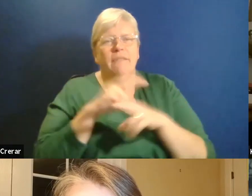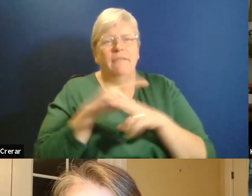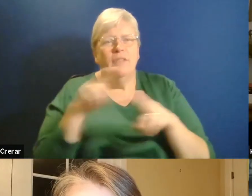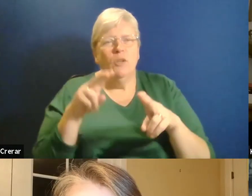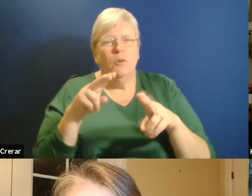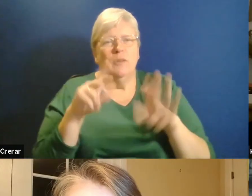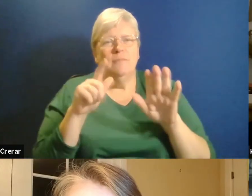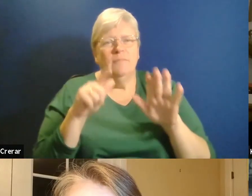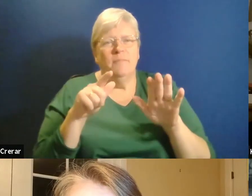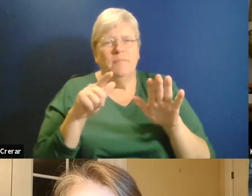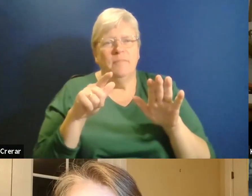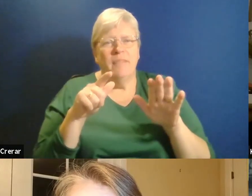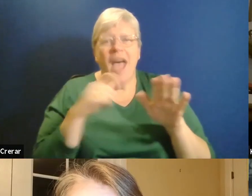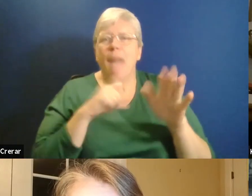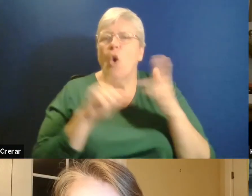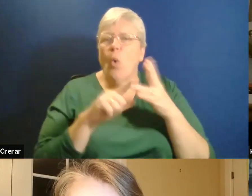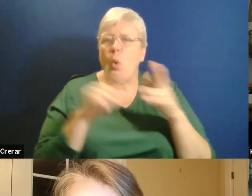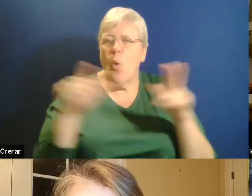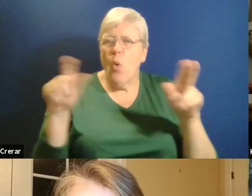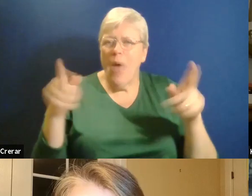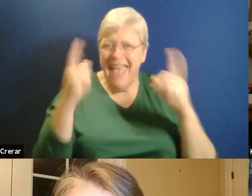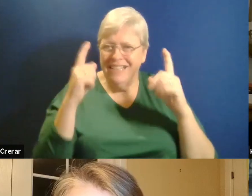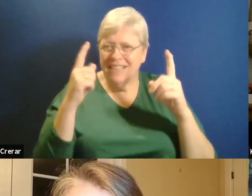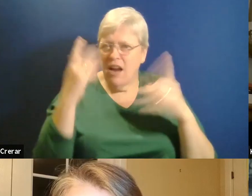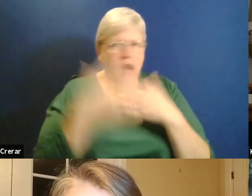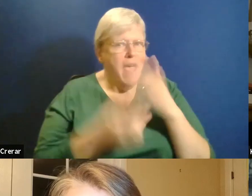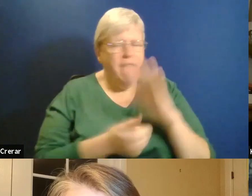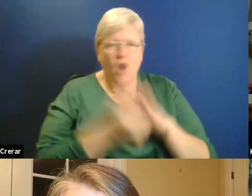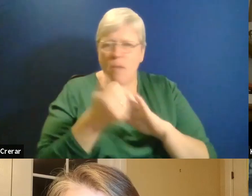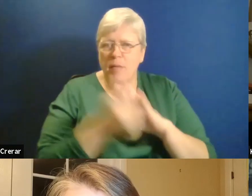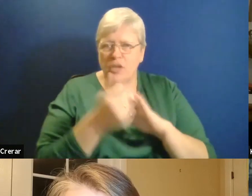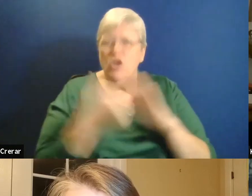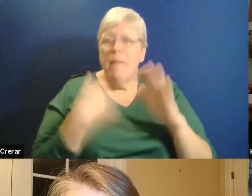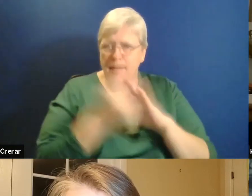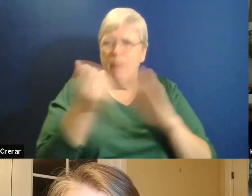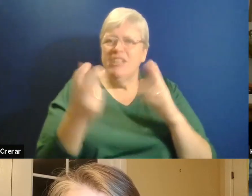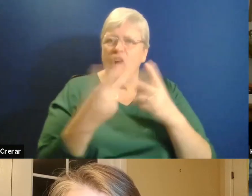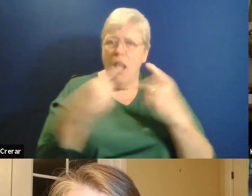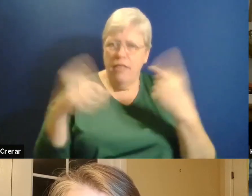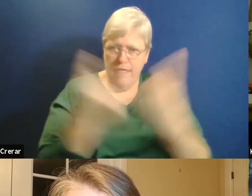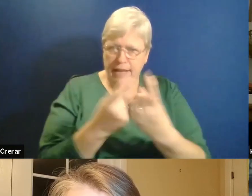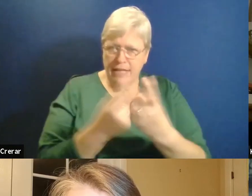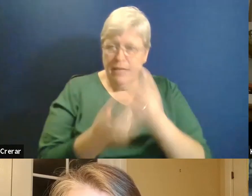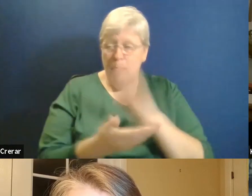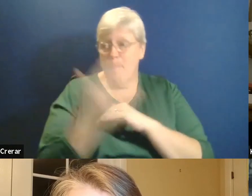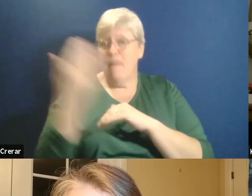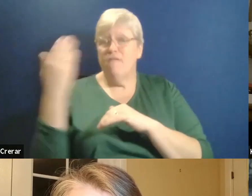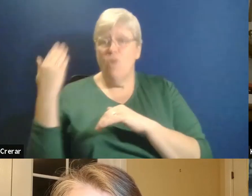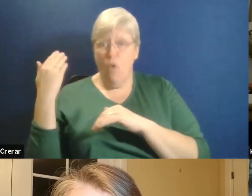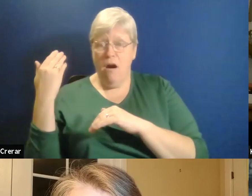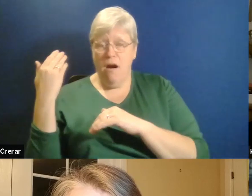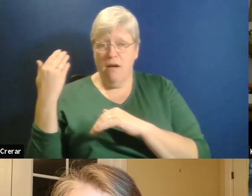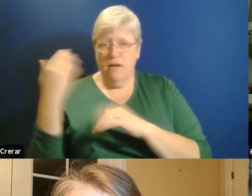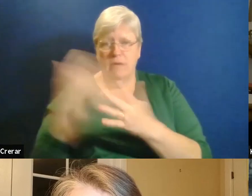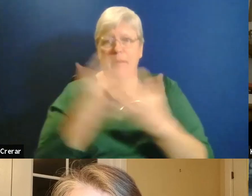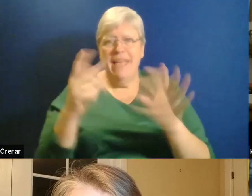I'm co-editor of Leopard Arts. I've never published on Leopard Arts, but I have had things published in other things before, and many years